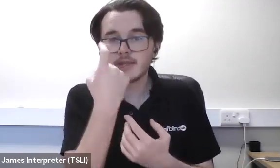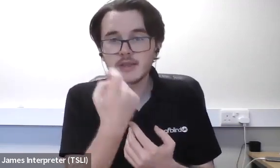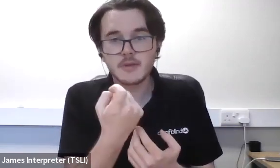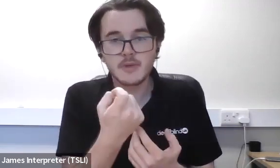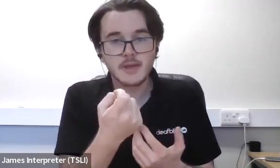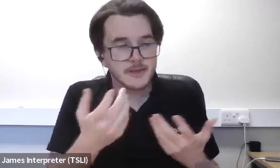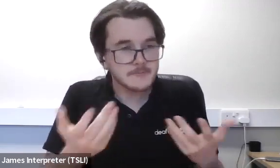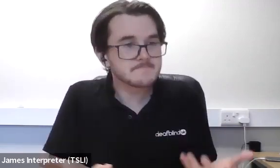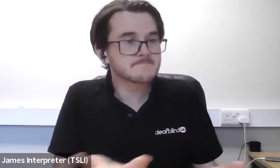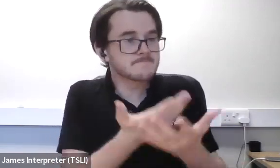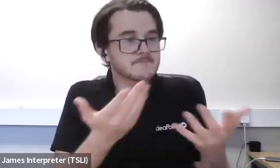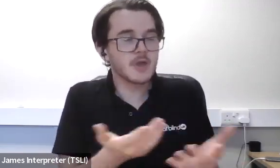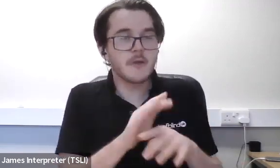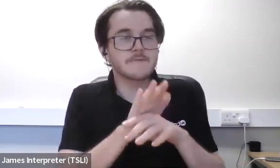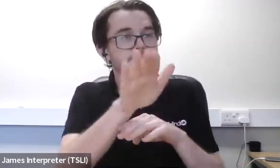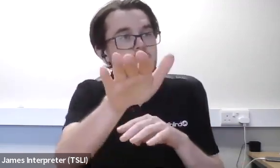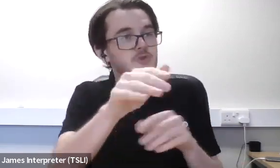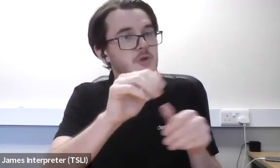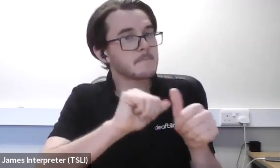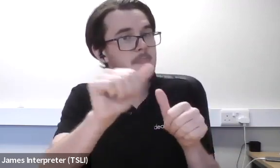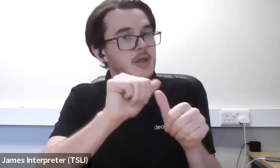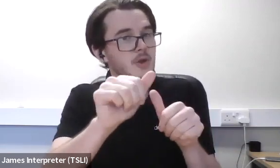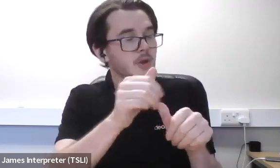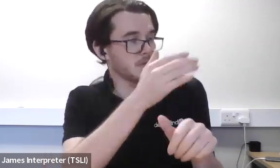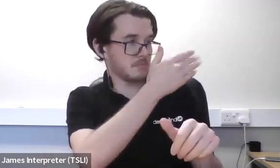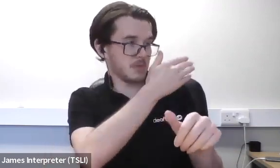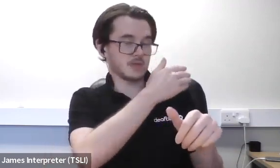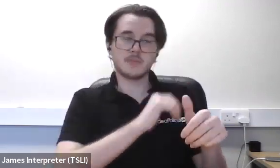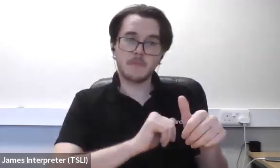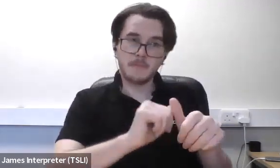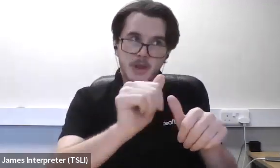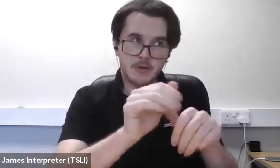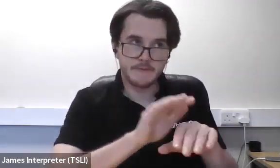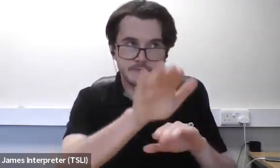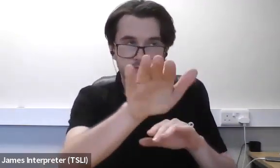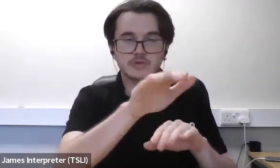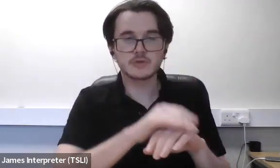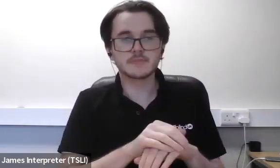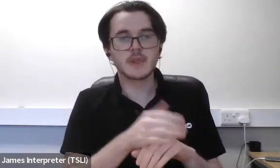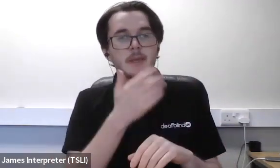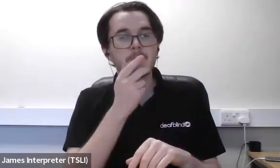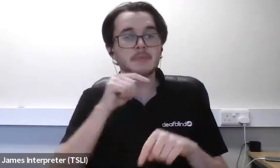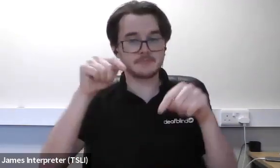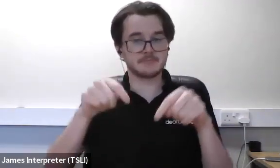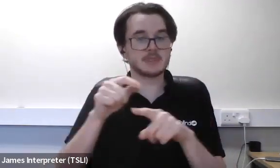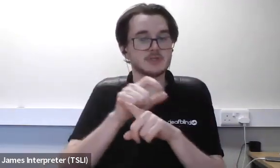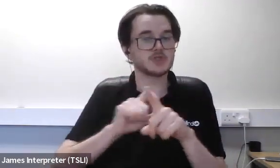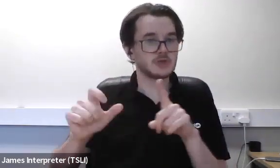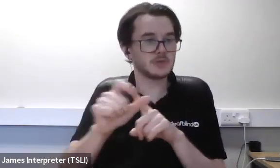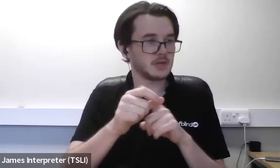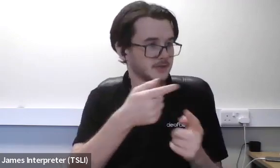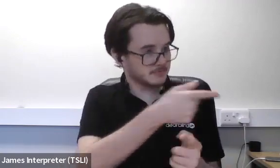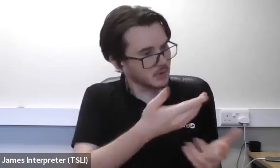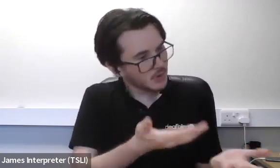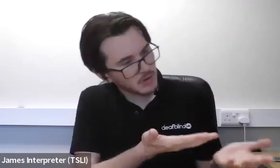that the future is better than the recent past for people in our own communities who are trying to re-engage